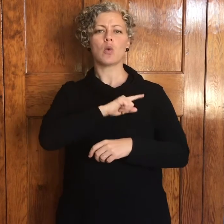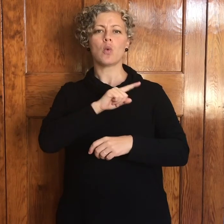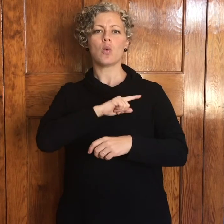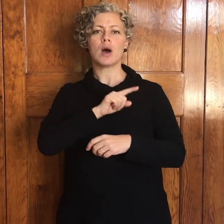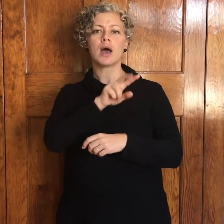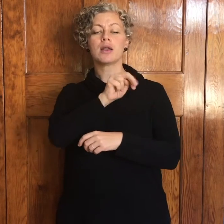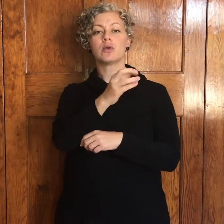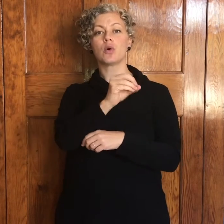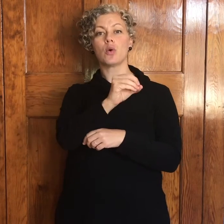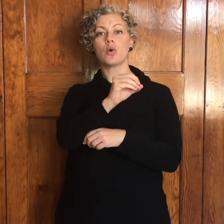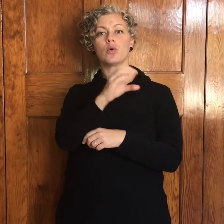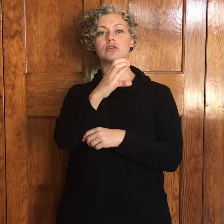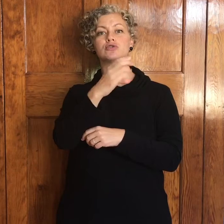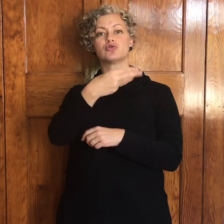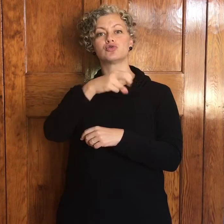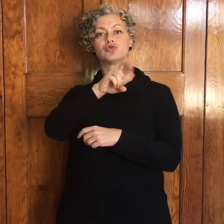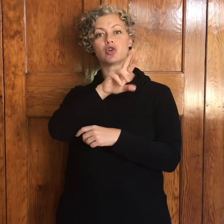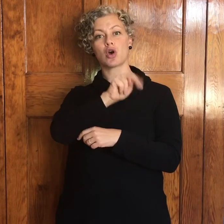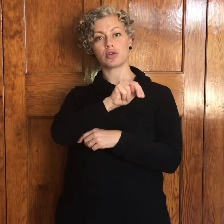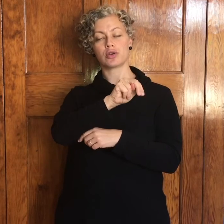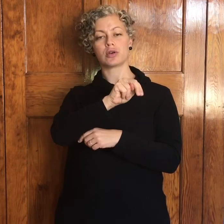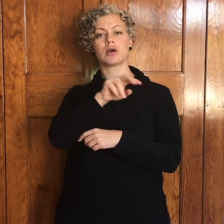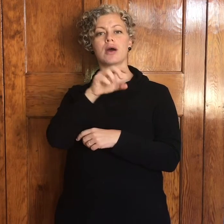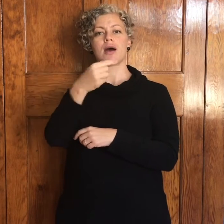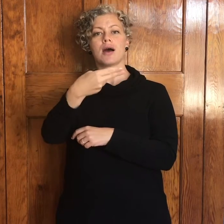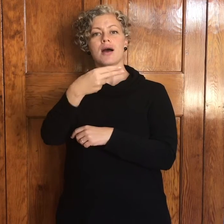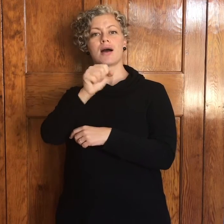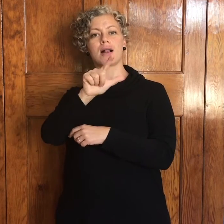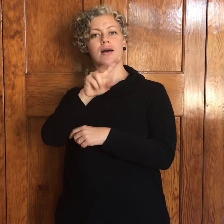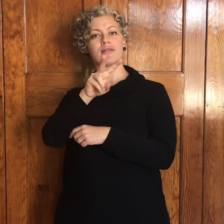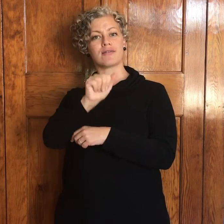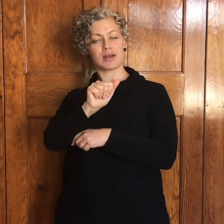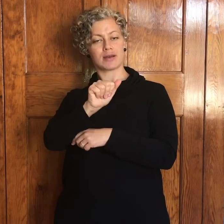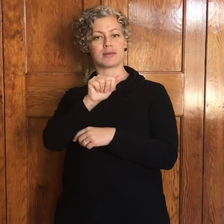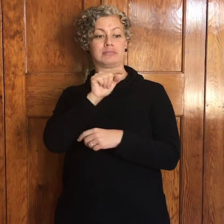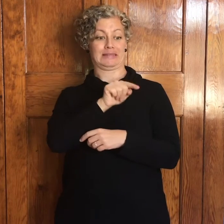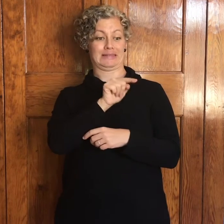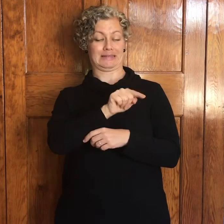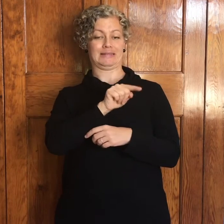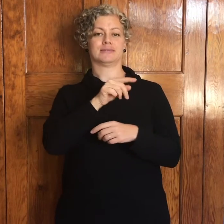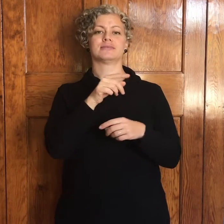recipe or this sweetened condensed milk recipe.